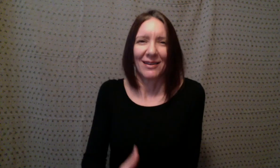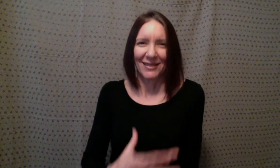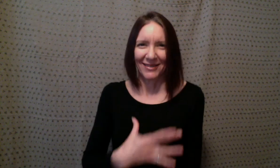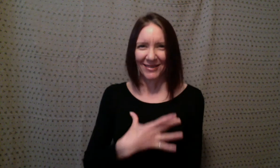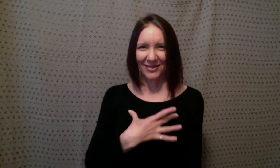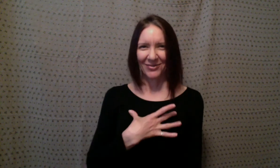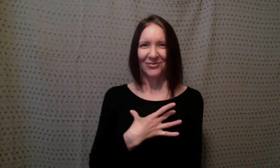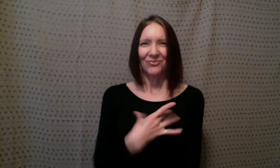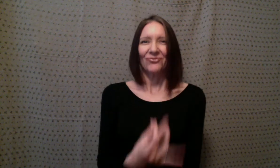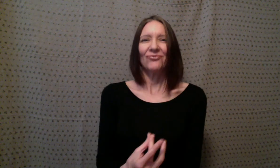Like.